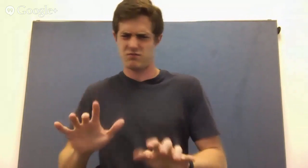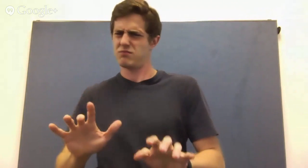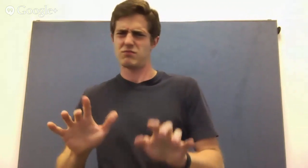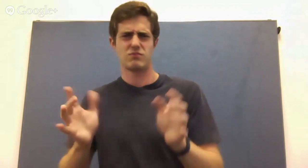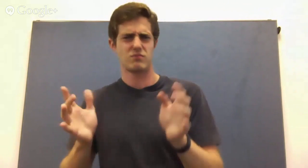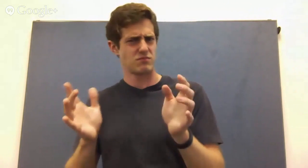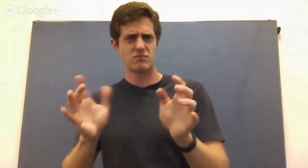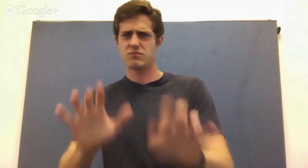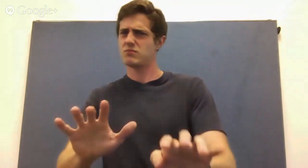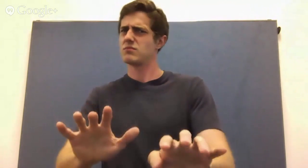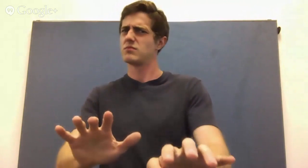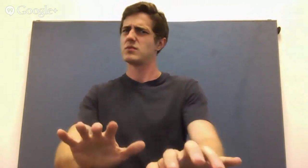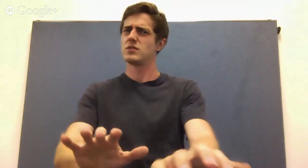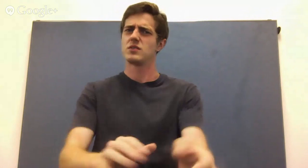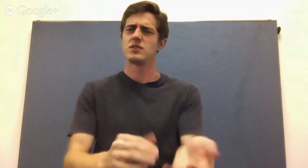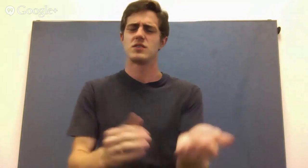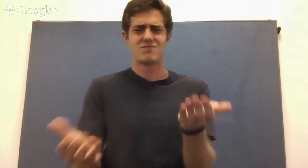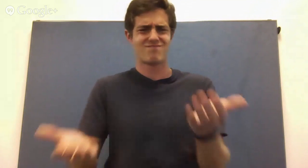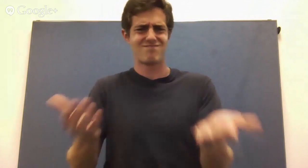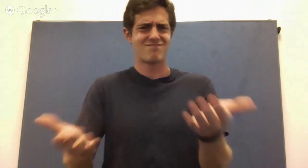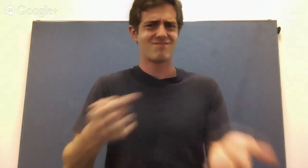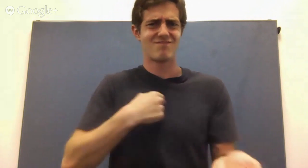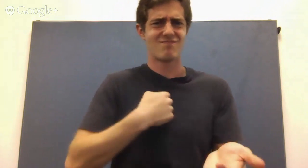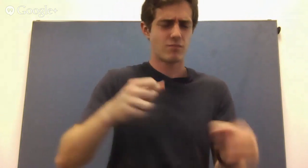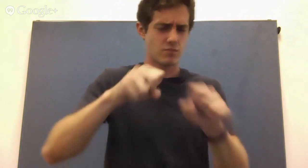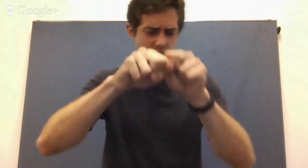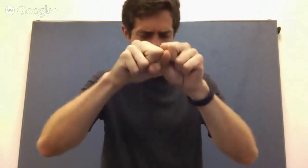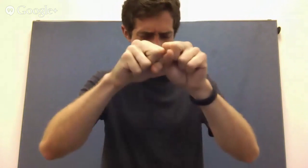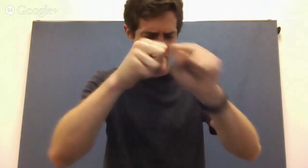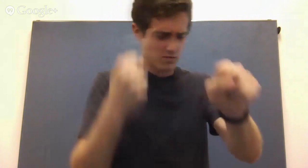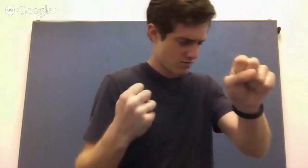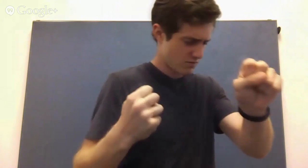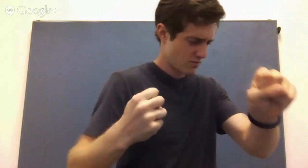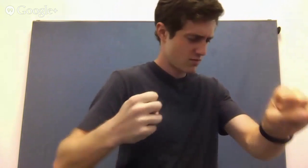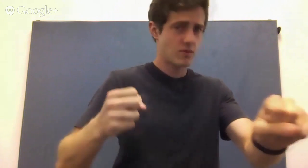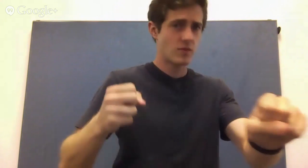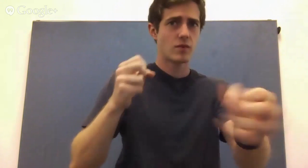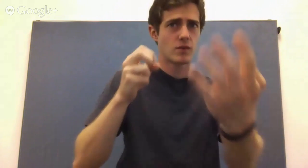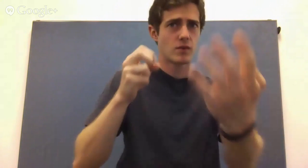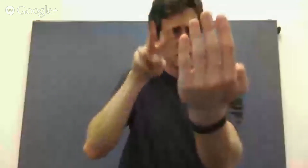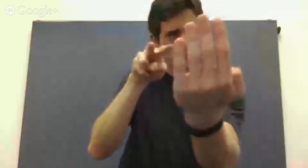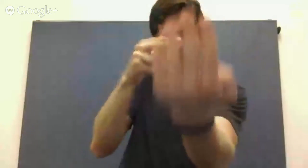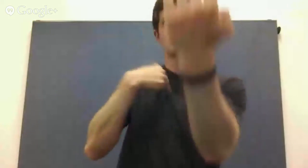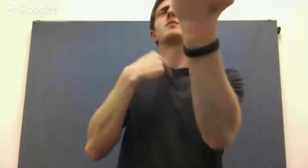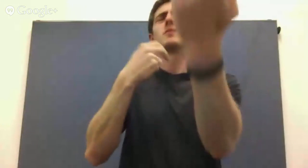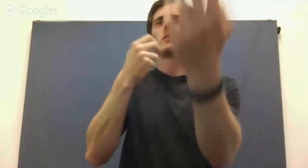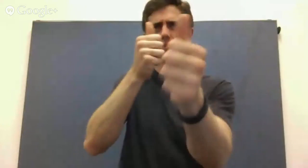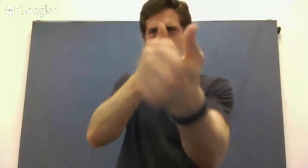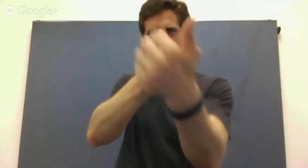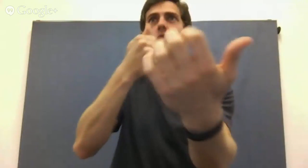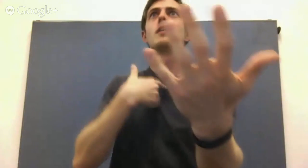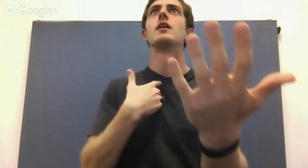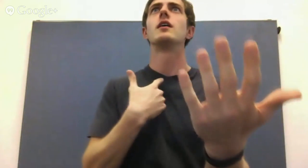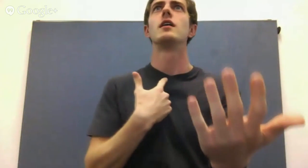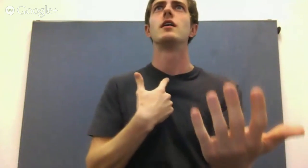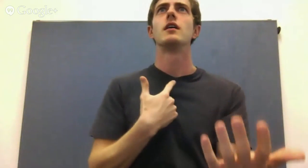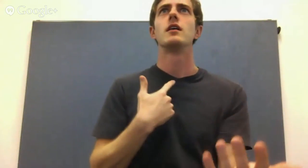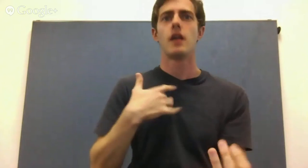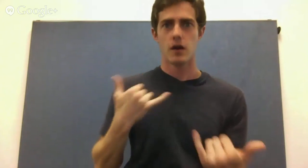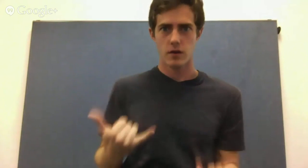emo. And people say I'm error. I see my soul in the mirror. Now you